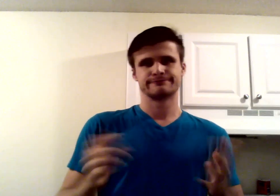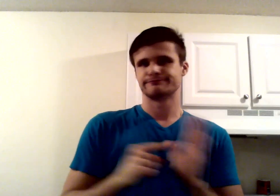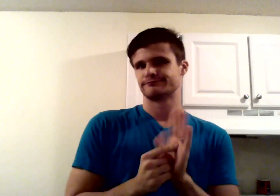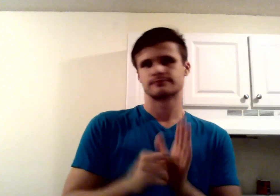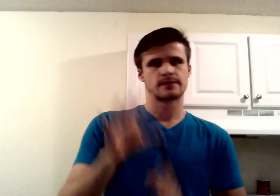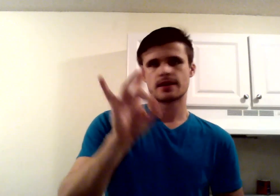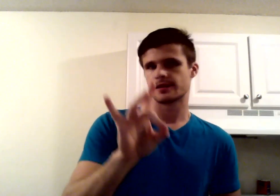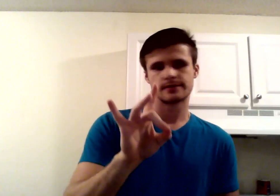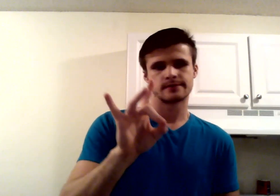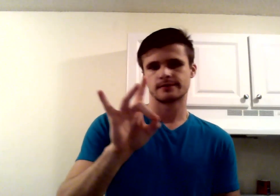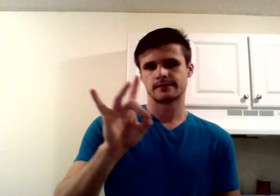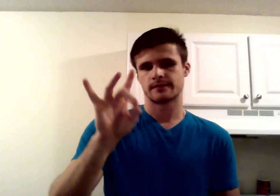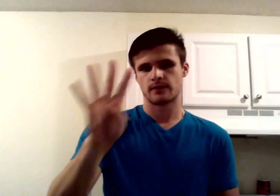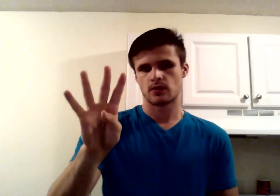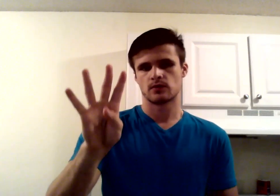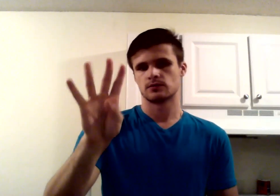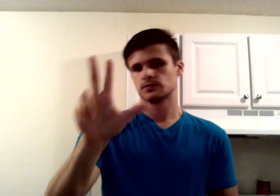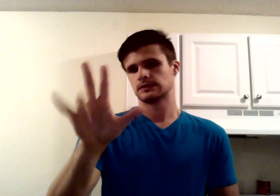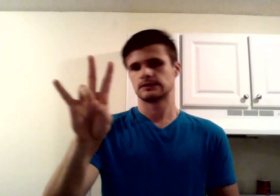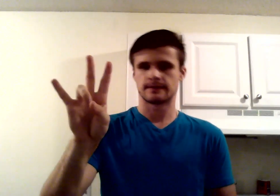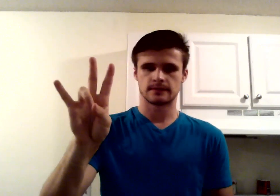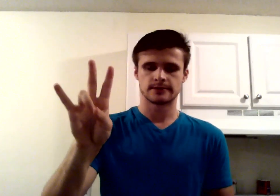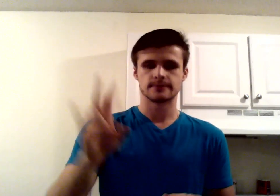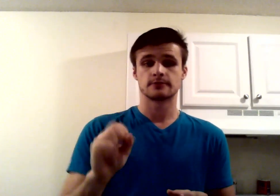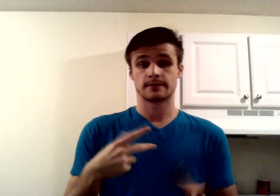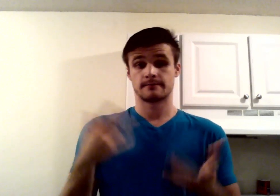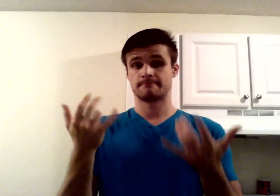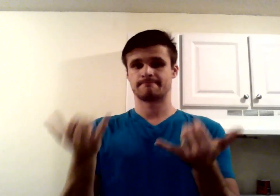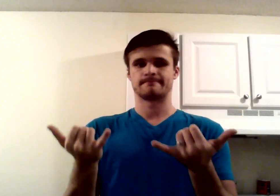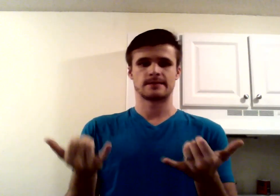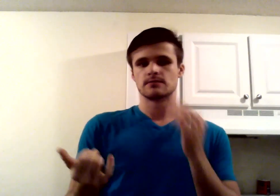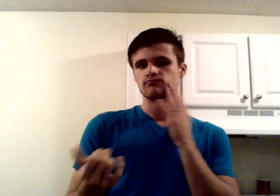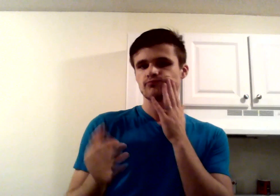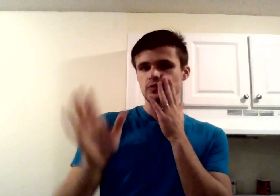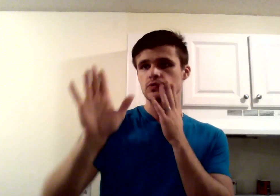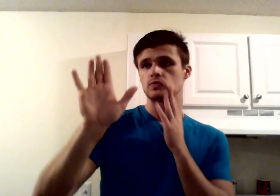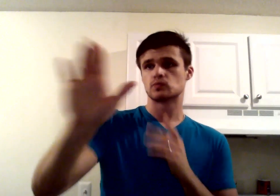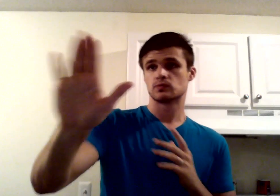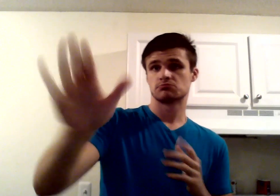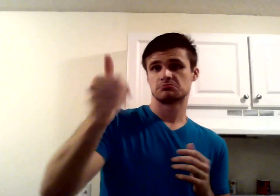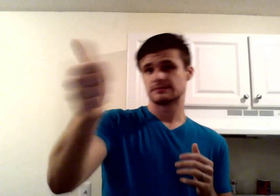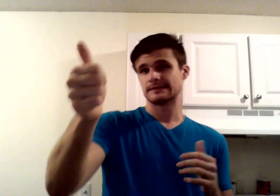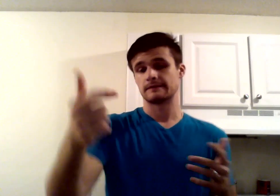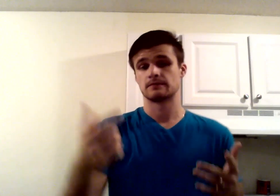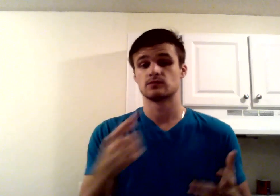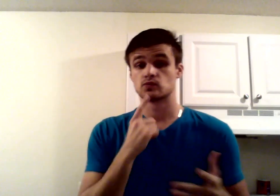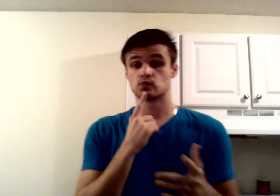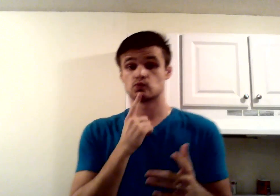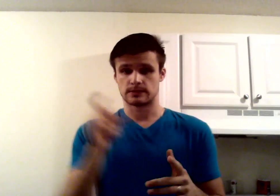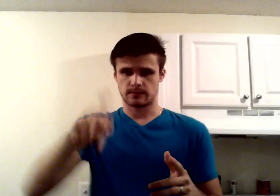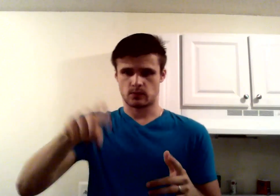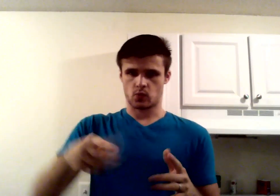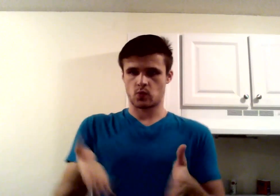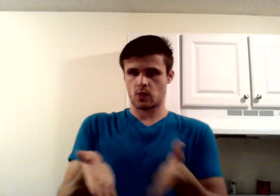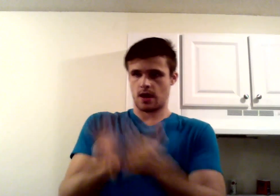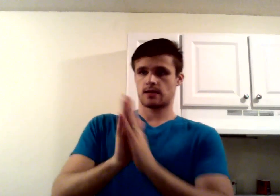4, 3, 7, and I want to ask you guys to give me any random 4-digit number, but unfortunately it's impossible right now because I'm talking to you through the camera. So